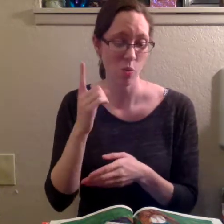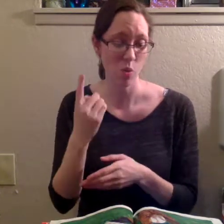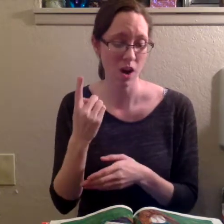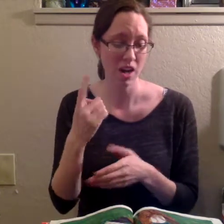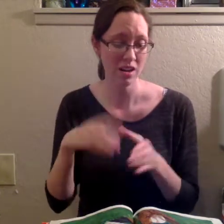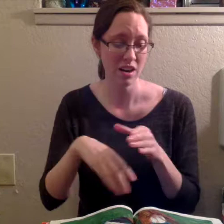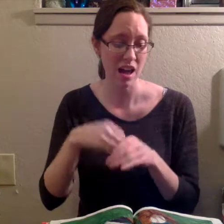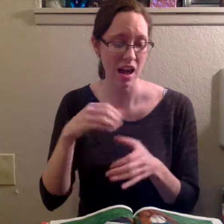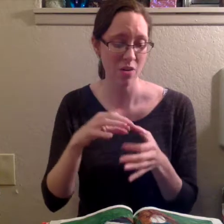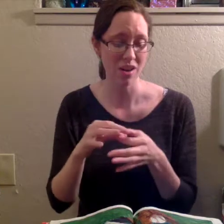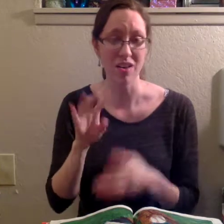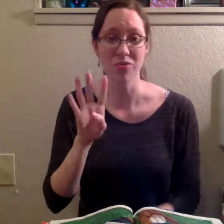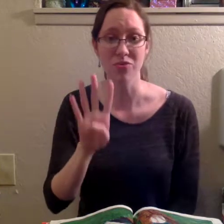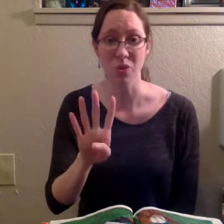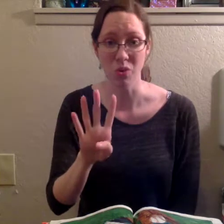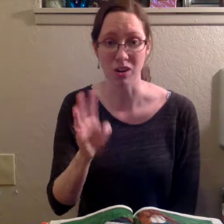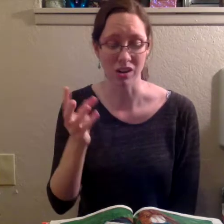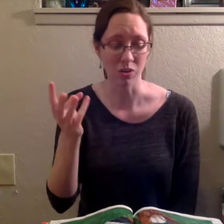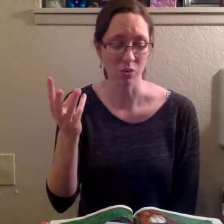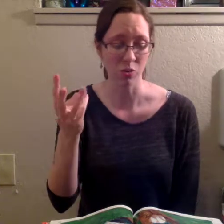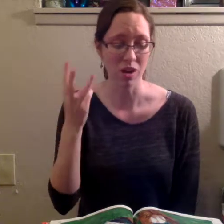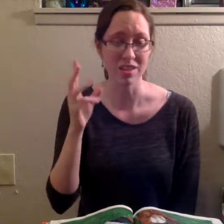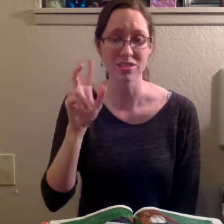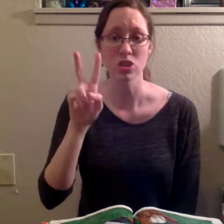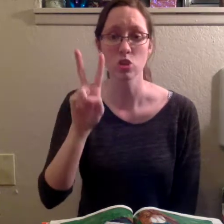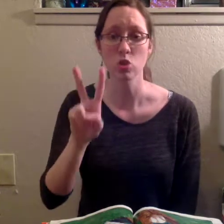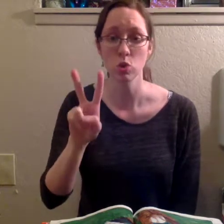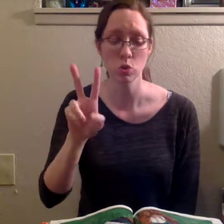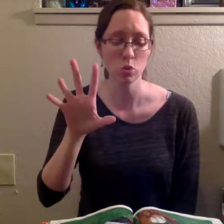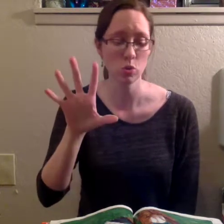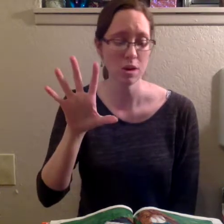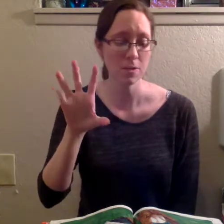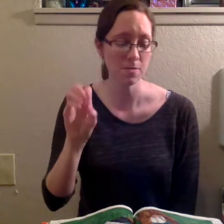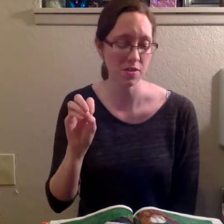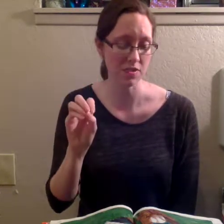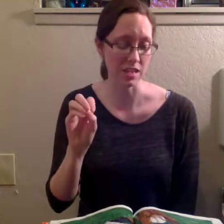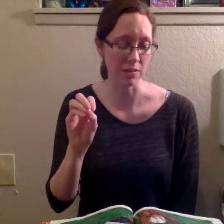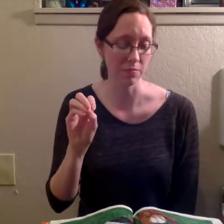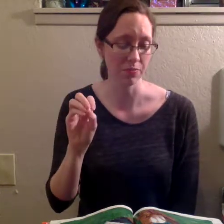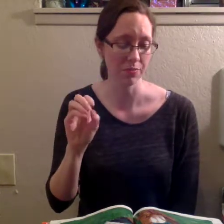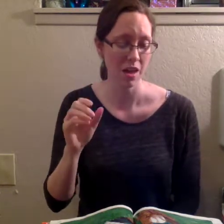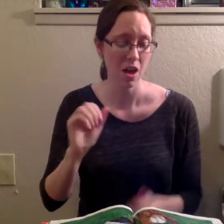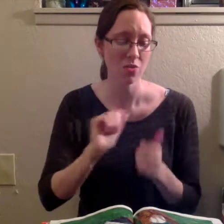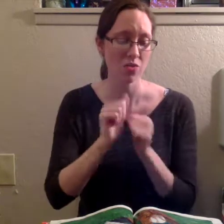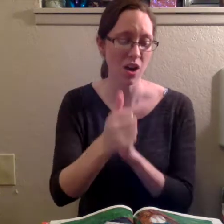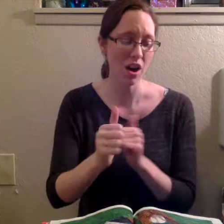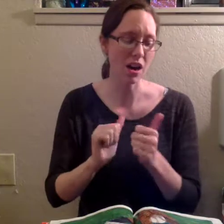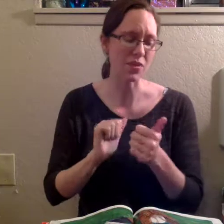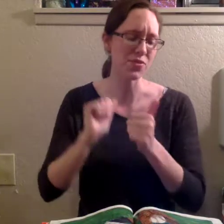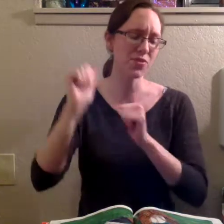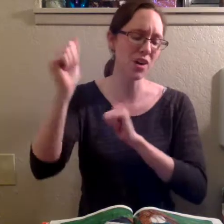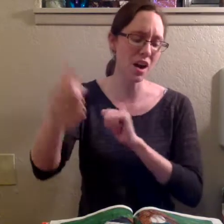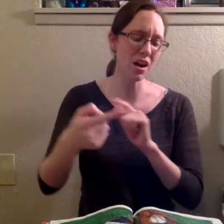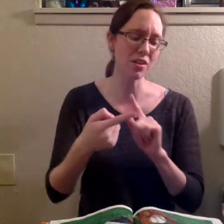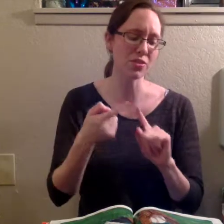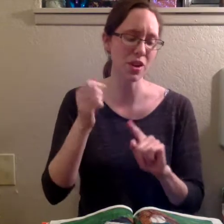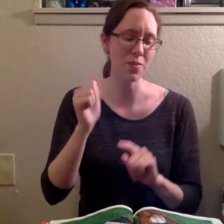1 out of 4 was .250. Far, far from